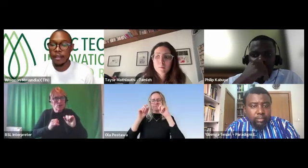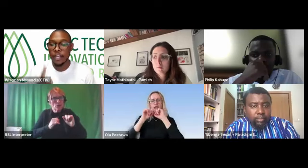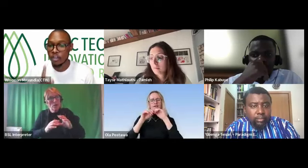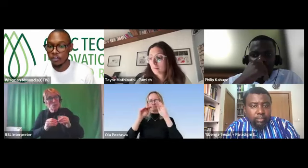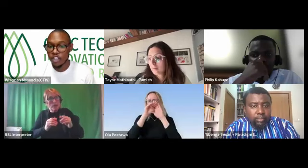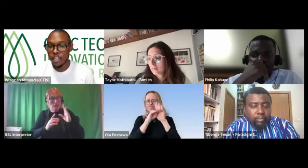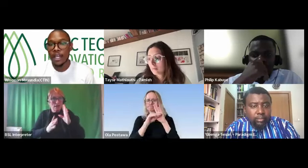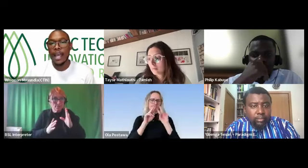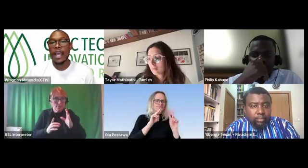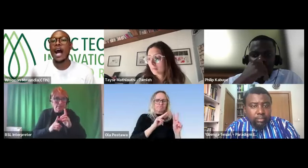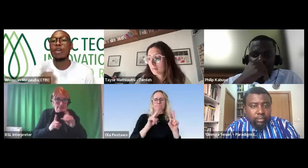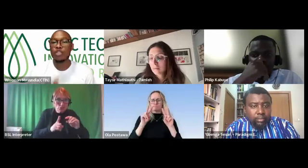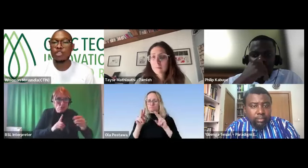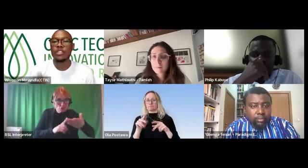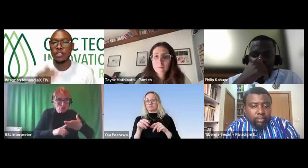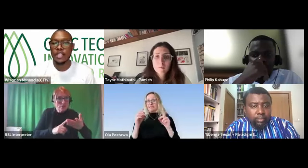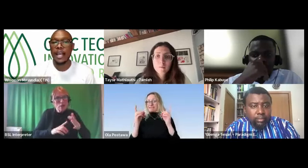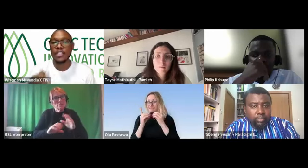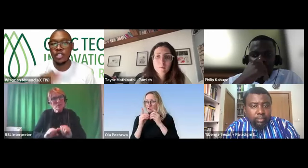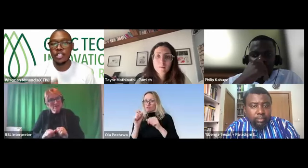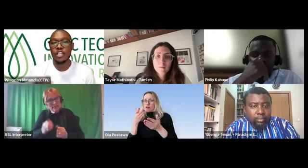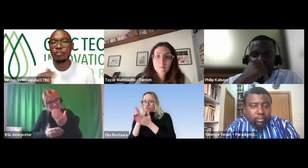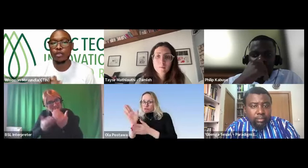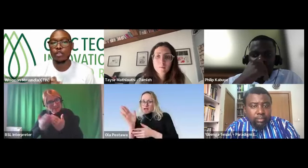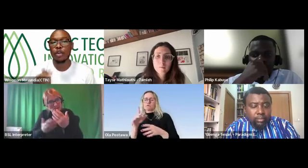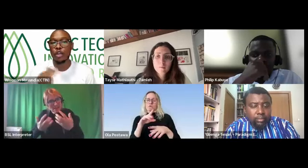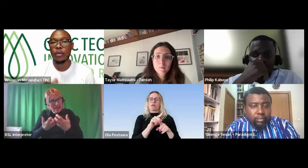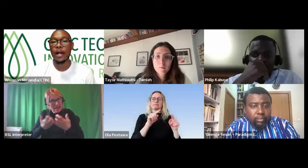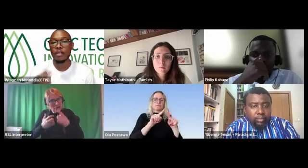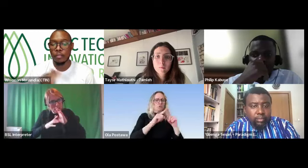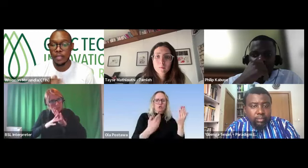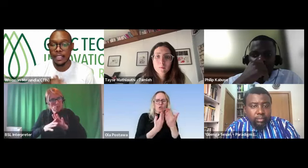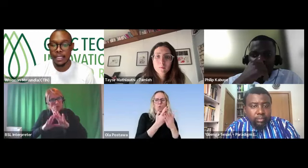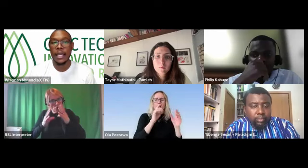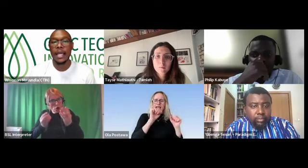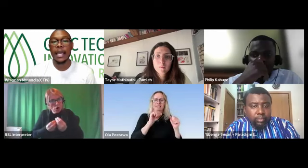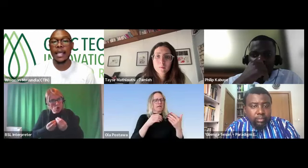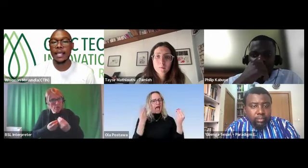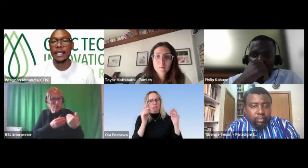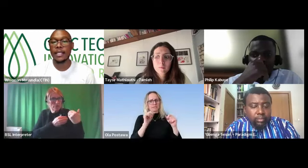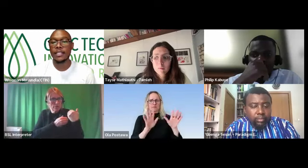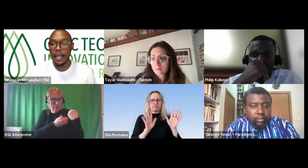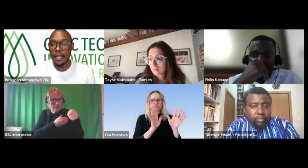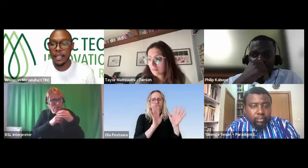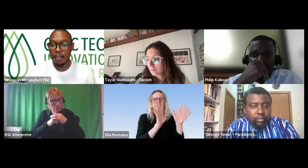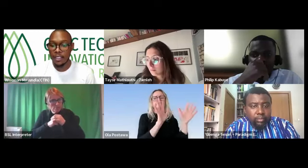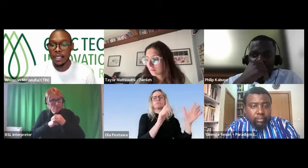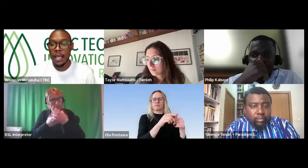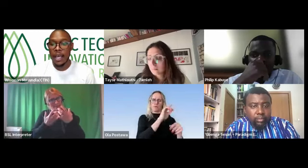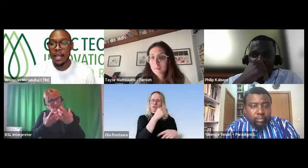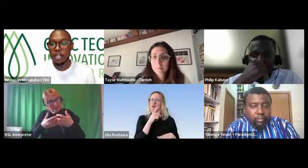without stifling innovation? And how should civil society strategically push for global accountability in